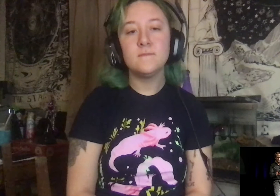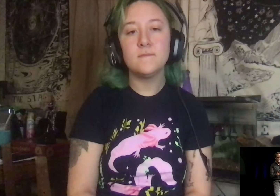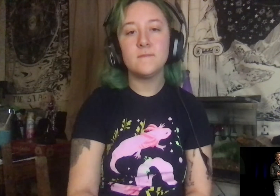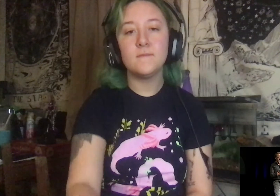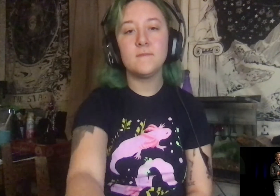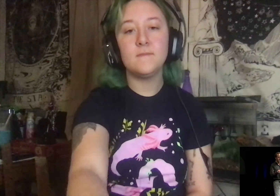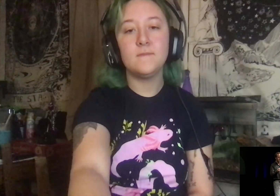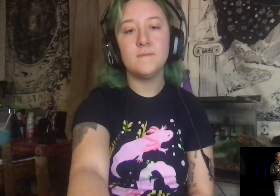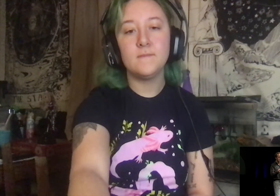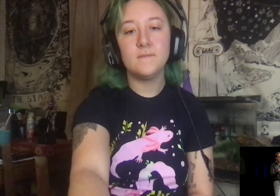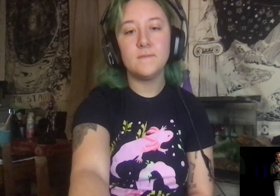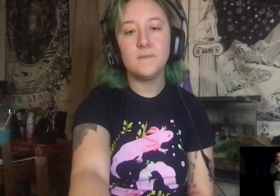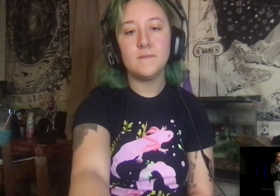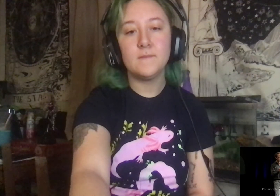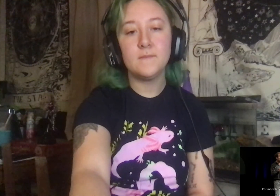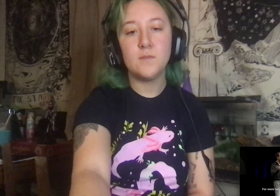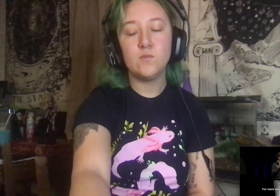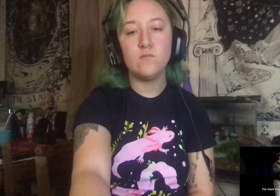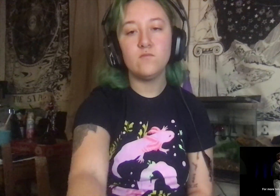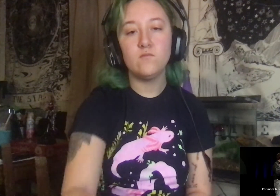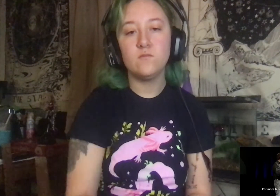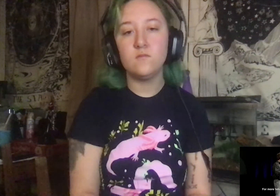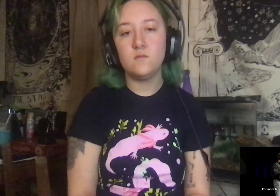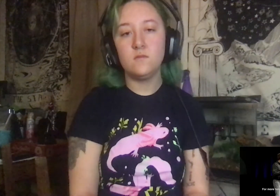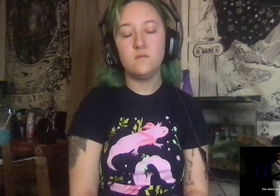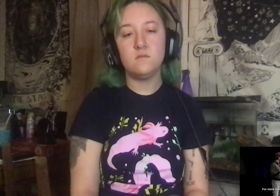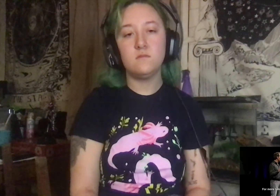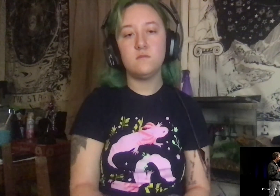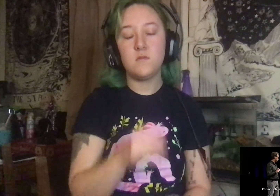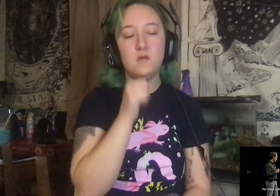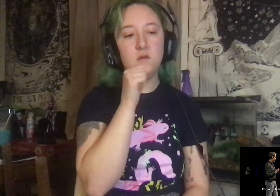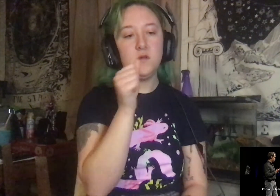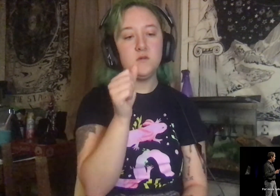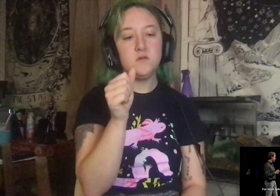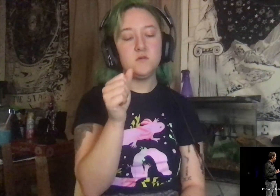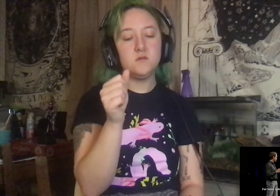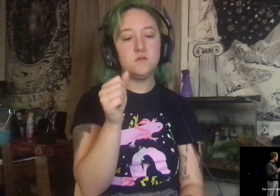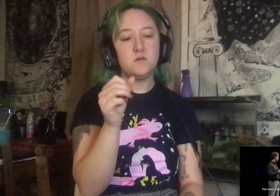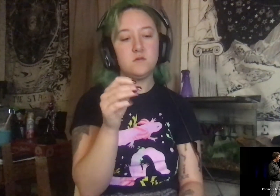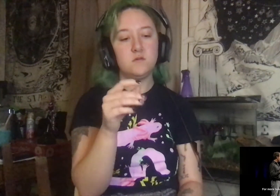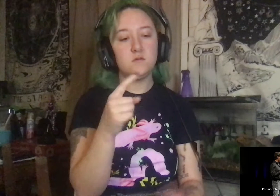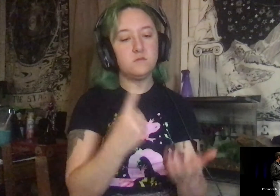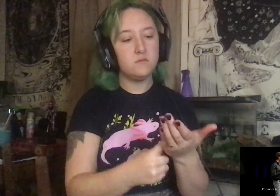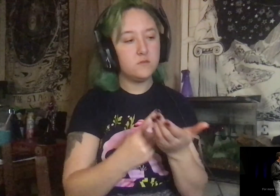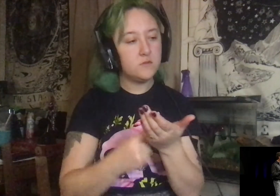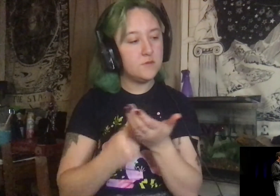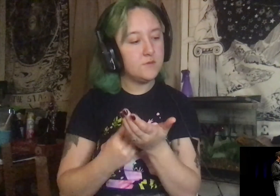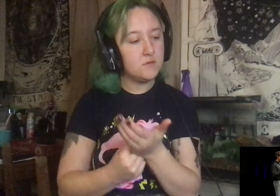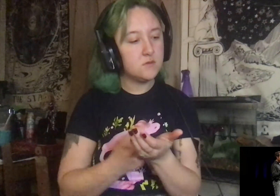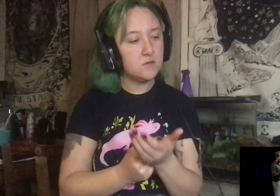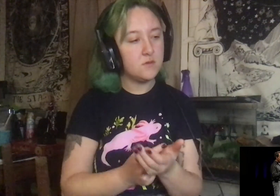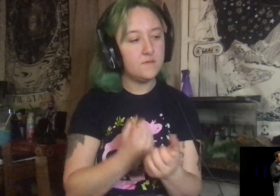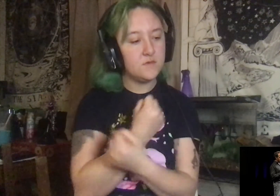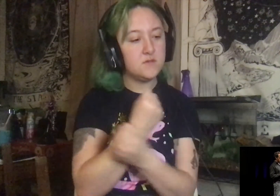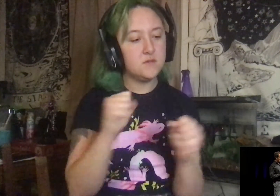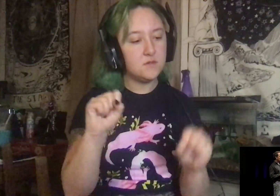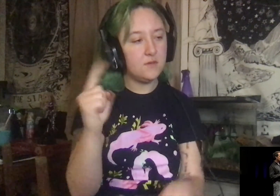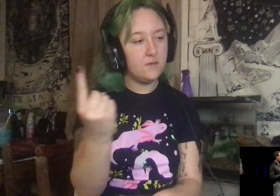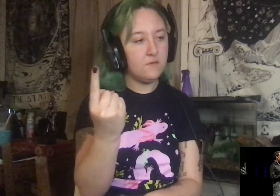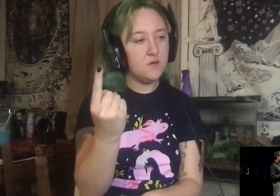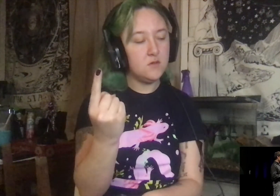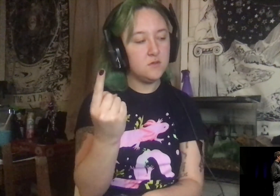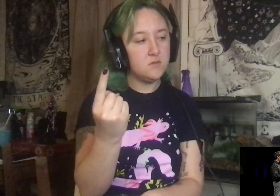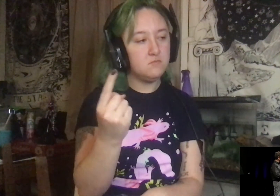I'm working with, but the ones who really get it done, they're not out there talking about safety first. They know that